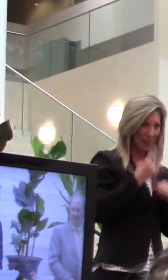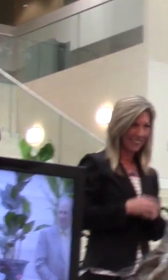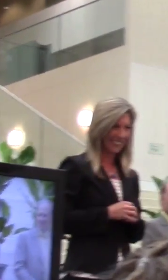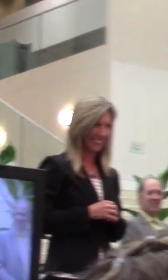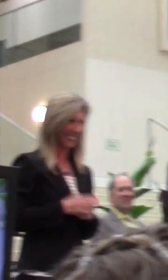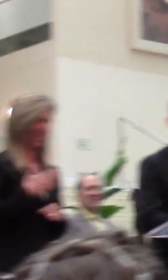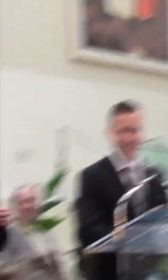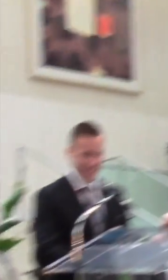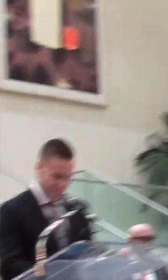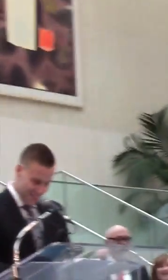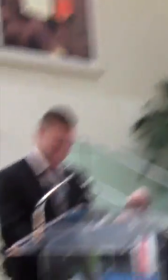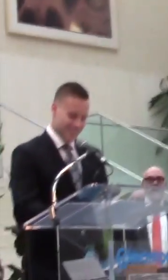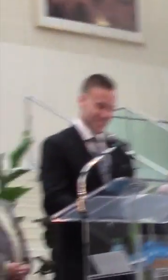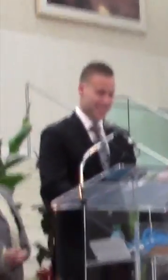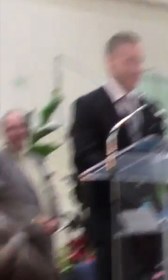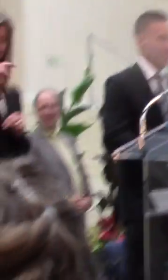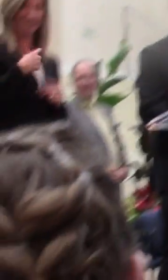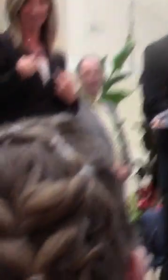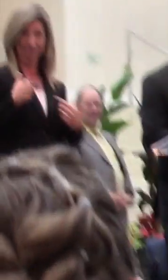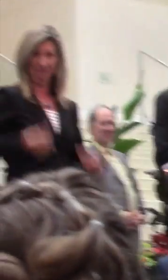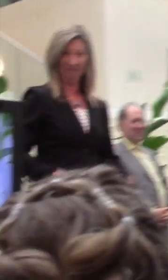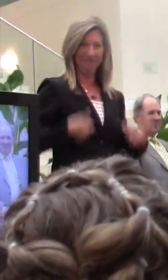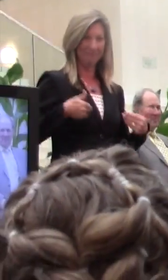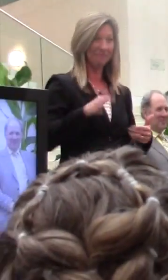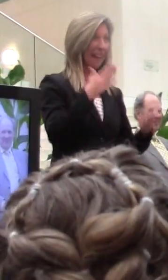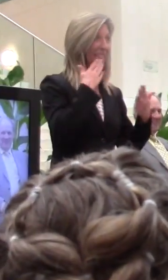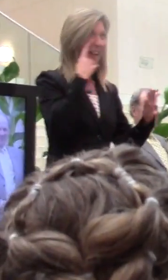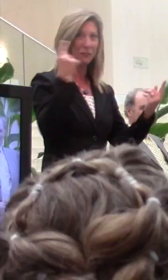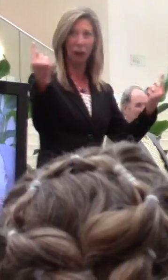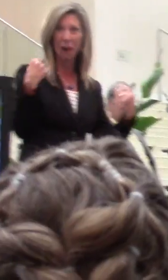I'm Nathan. Thanks for coming.